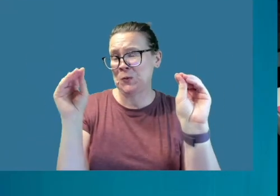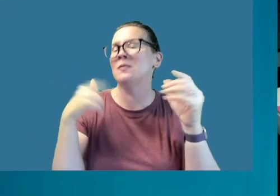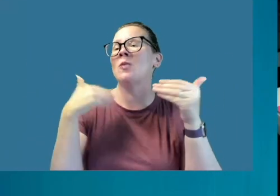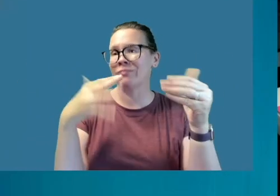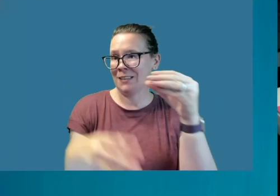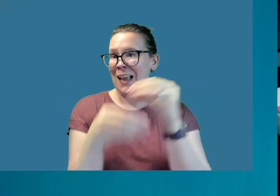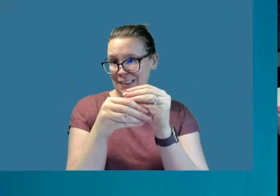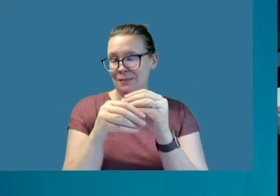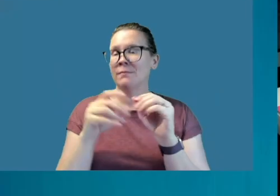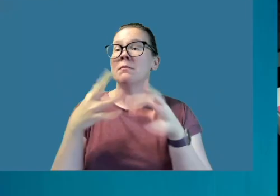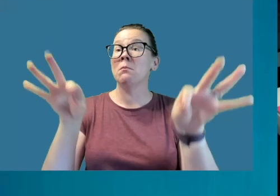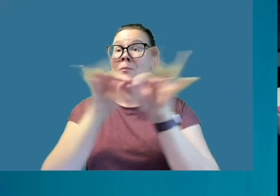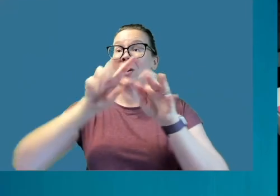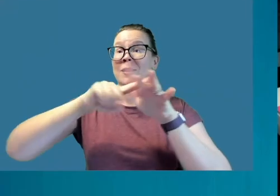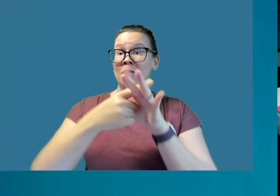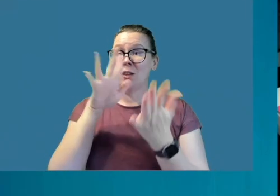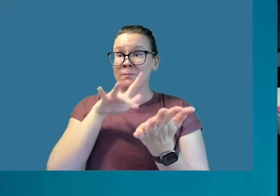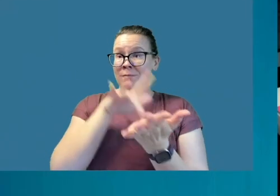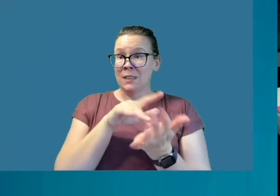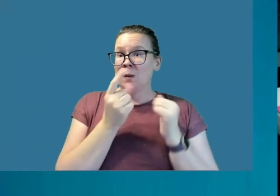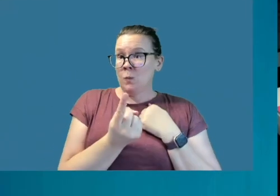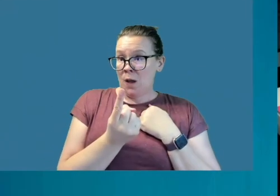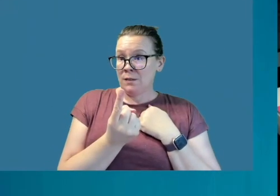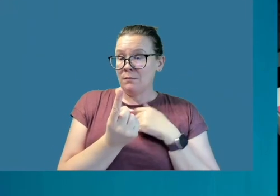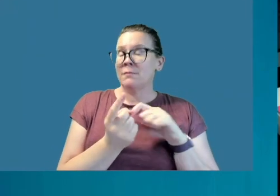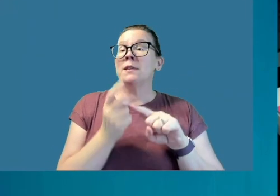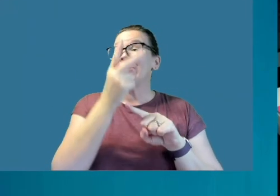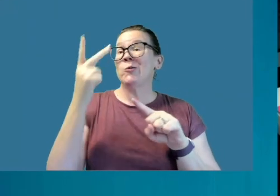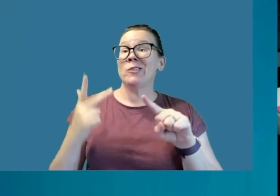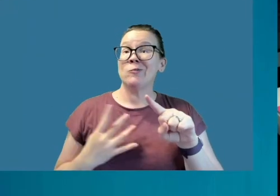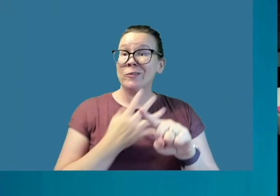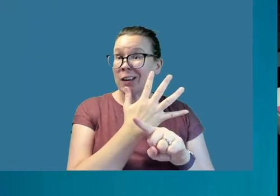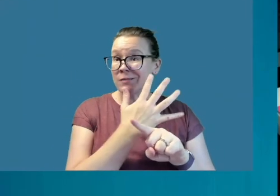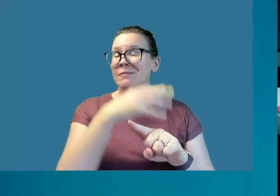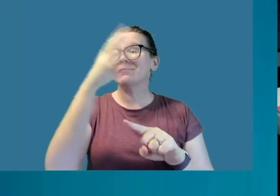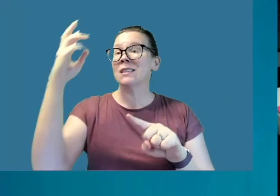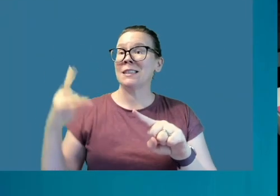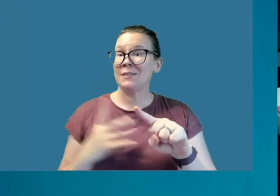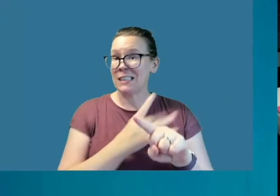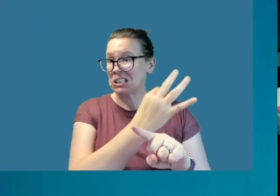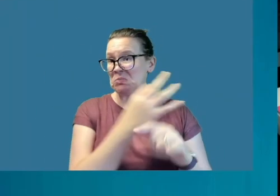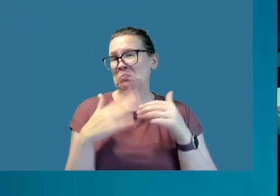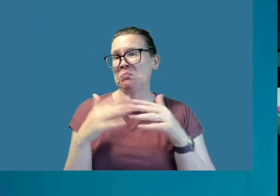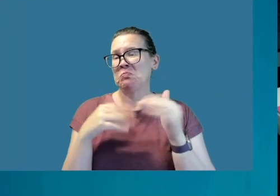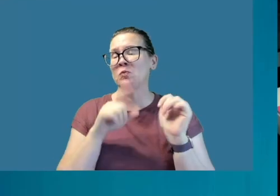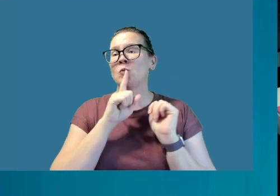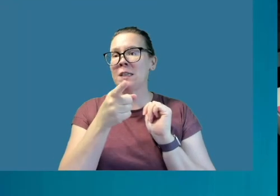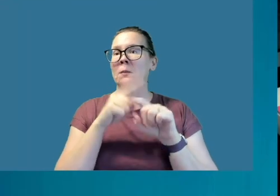did not have numbers. So the important thing is to start with the number 1 and then do 2, 3,